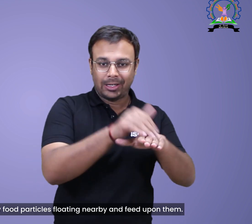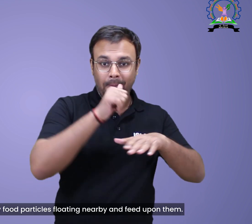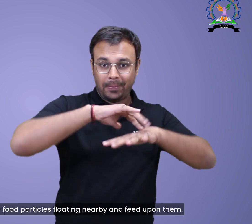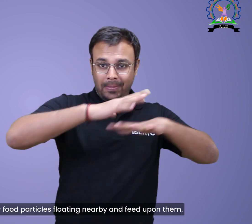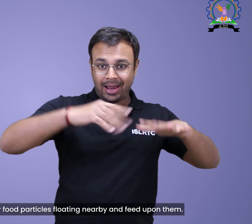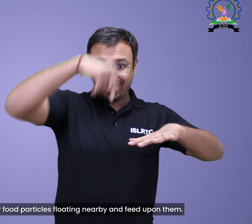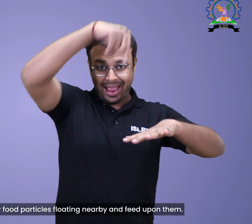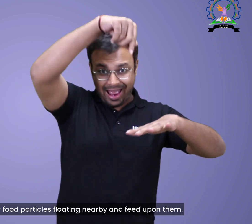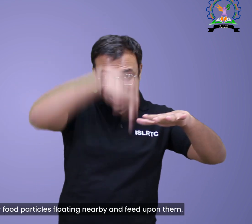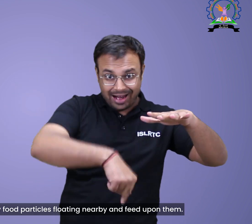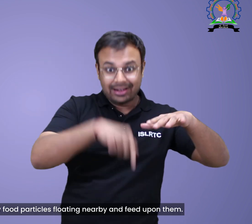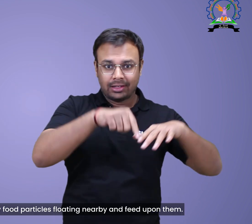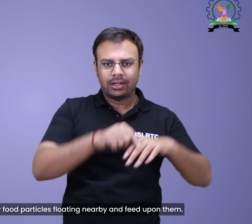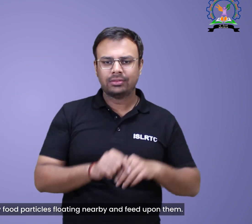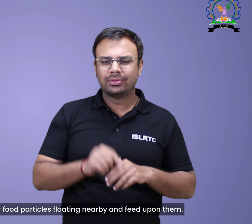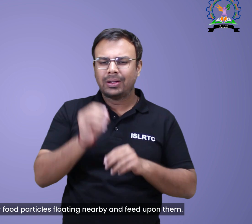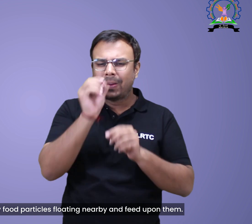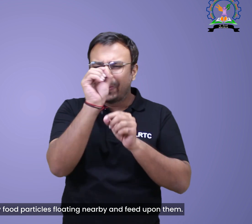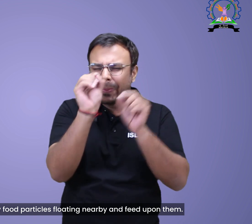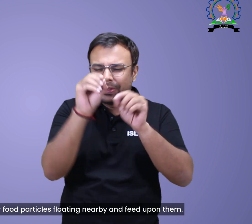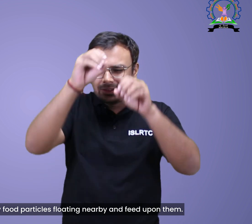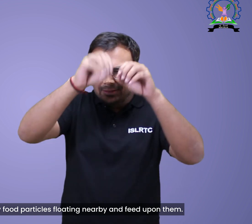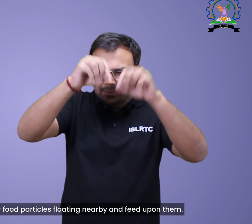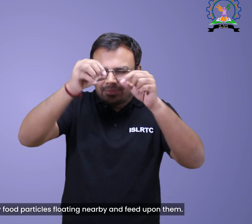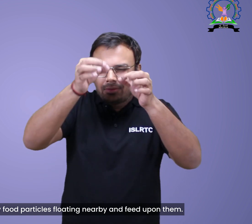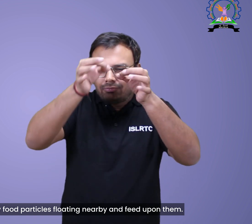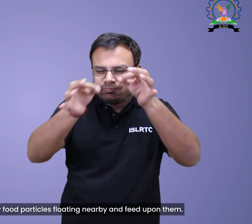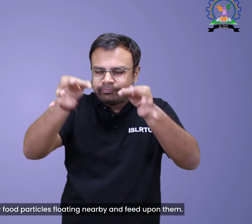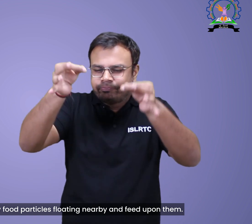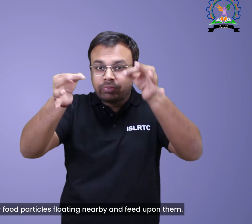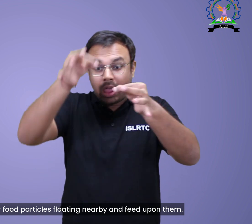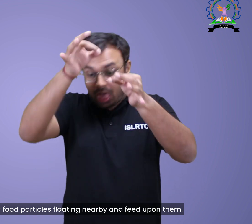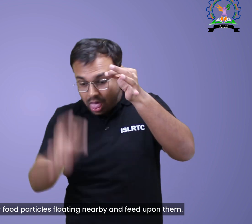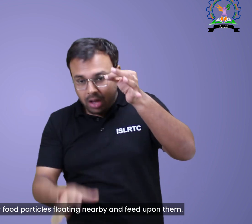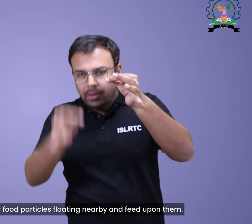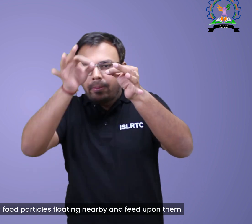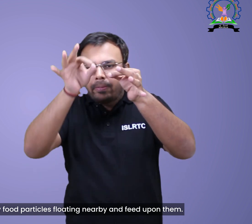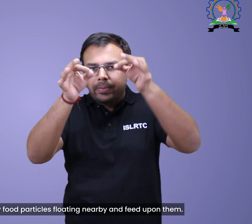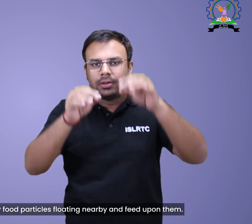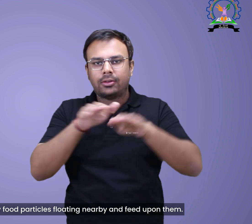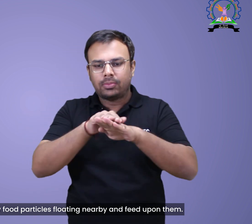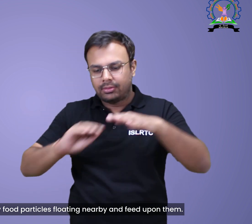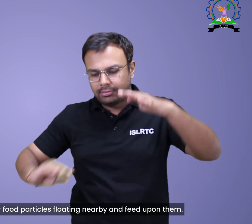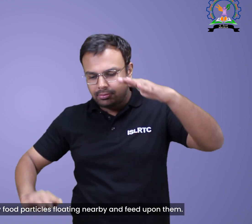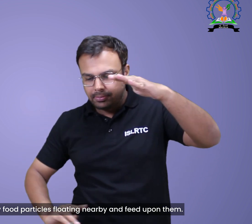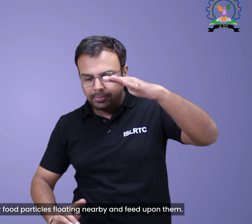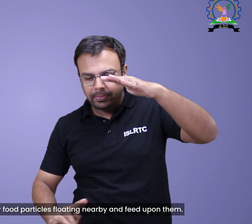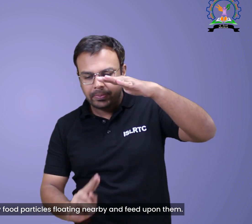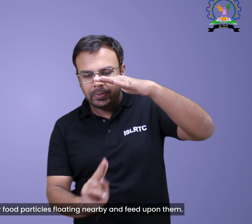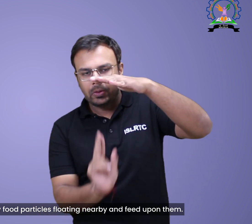Times some aquatic animals filter tiny food particles floating nearby and feed upon them.